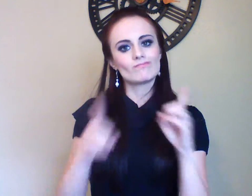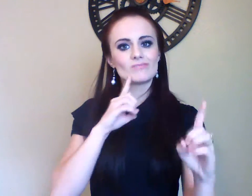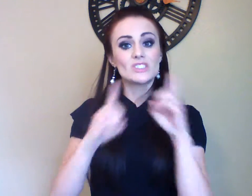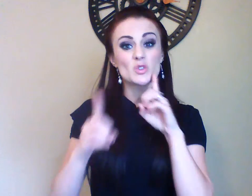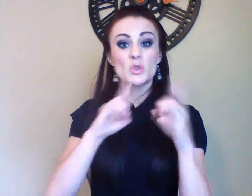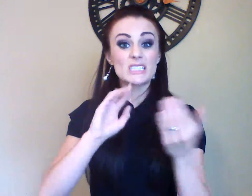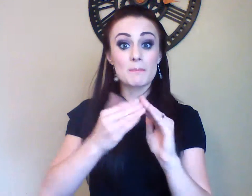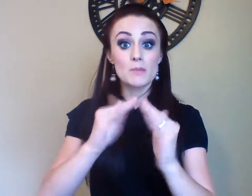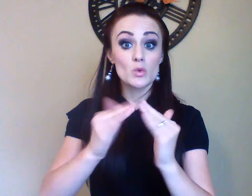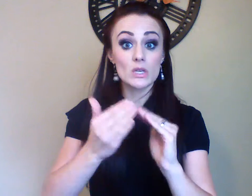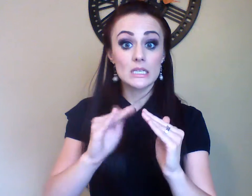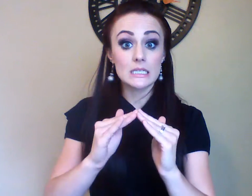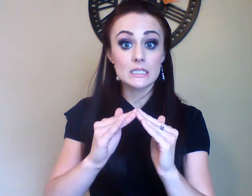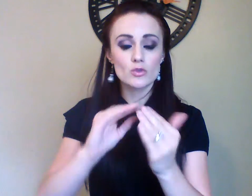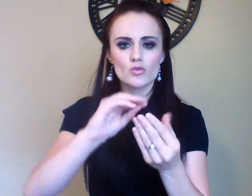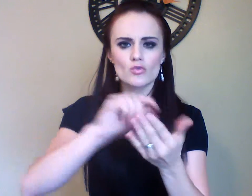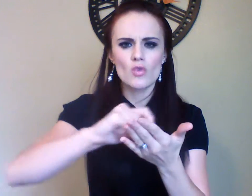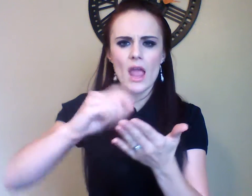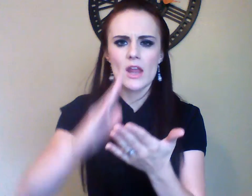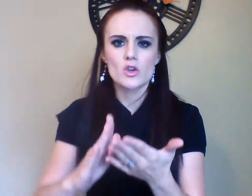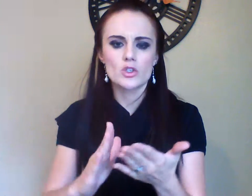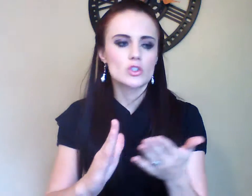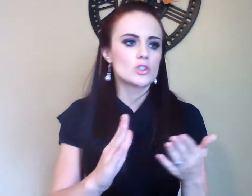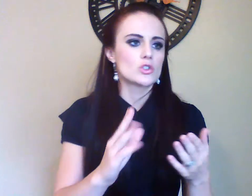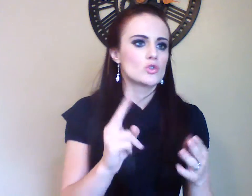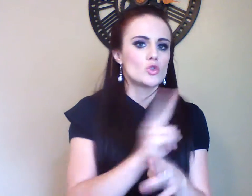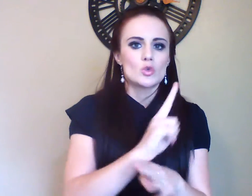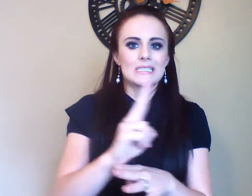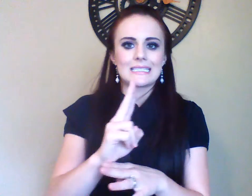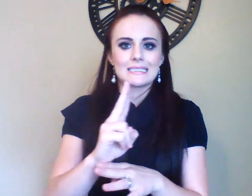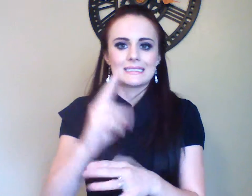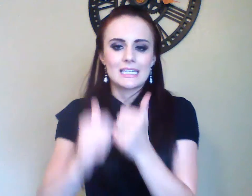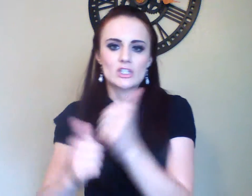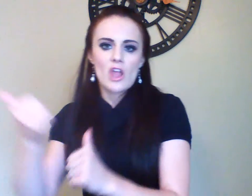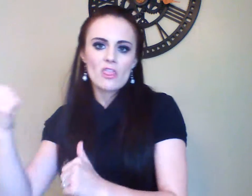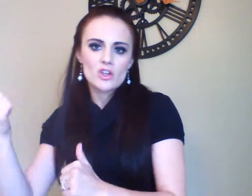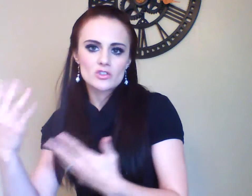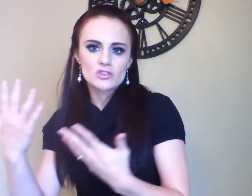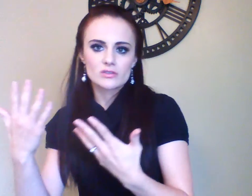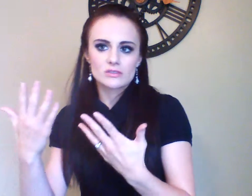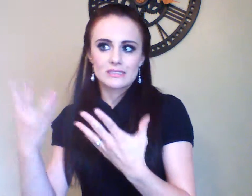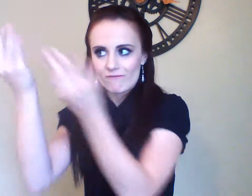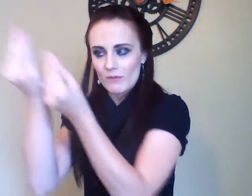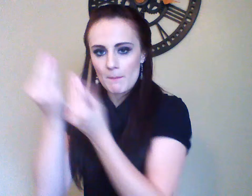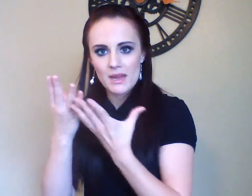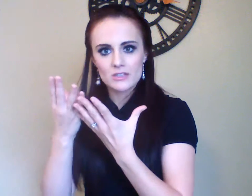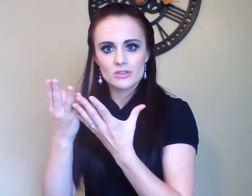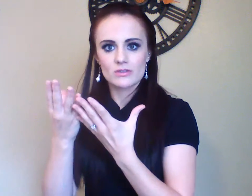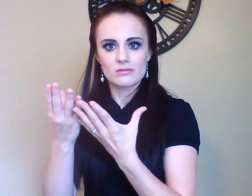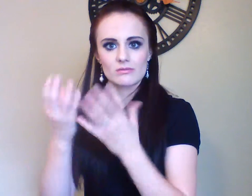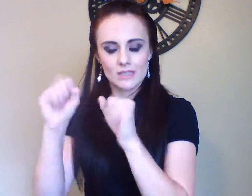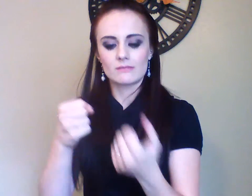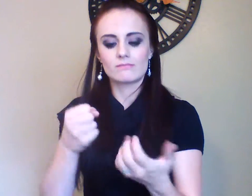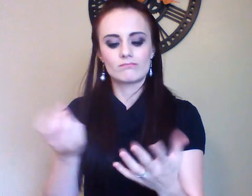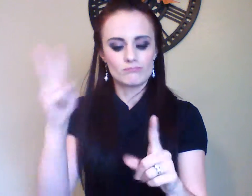writers creating a new body of knowledge with their report. So even, just thinking about using that with freshman students on a skills